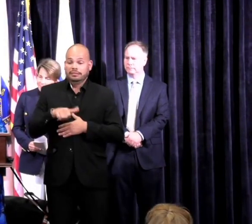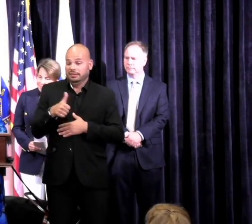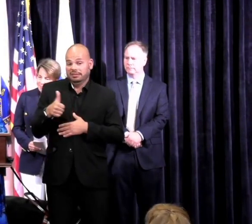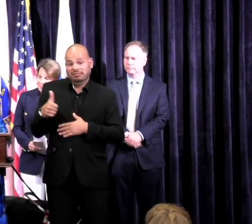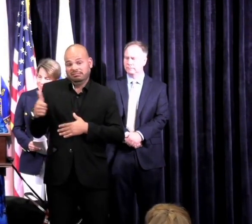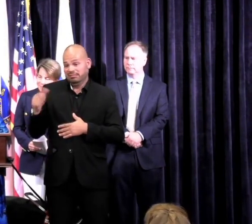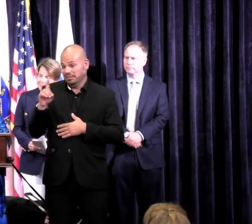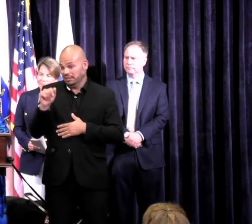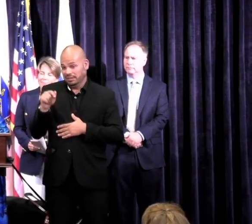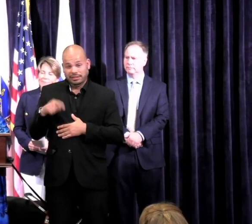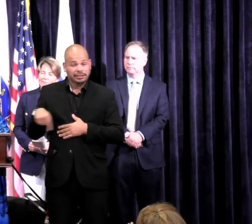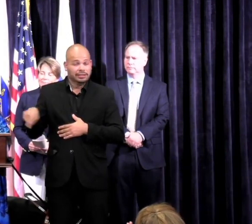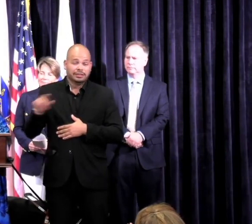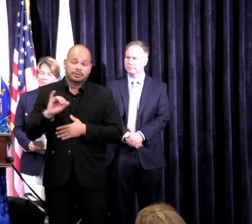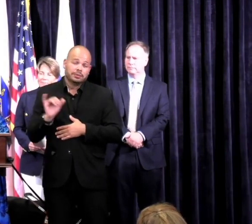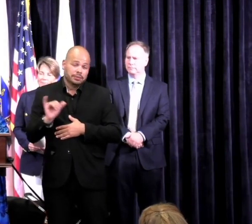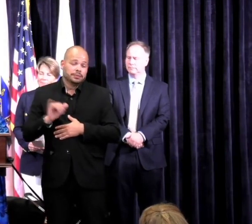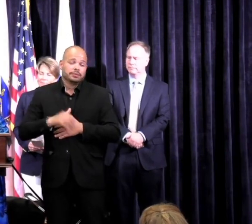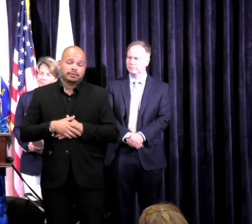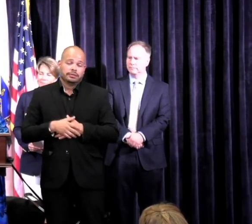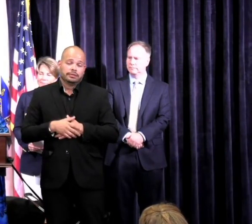a side note